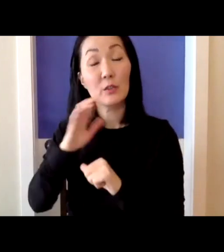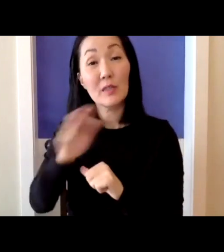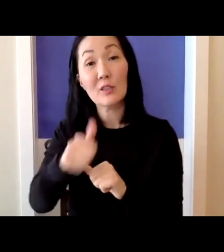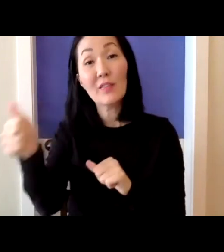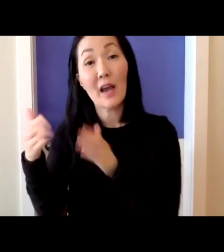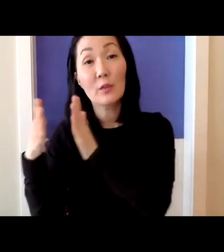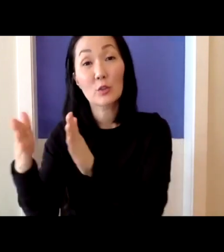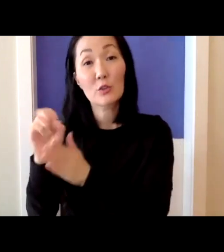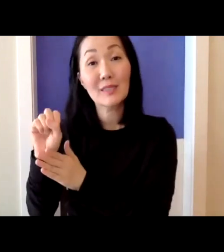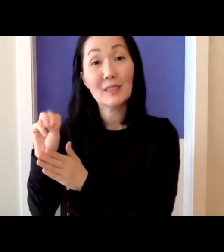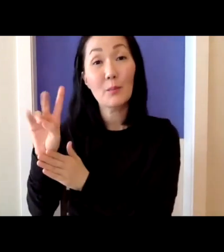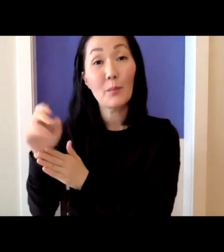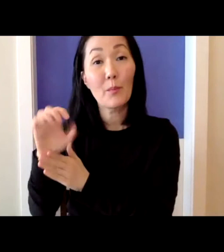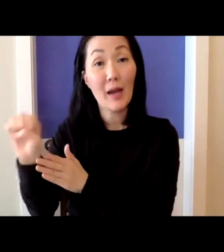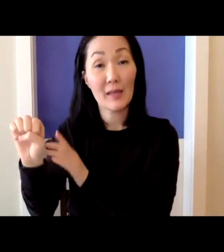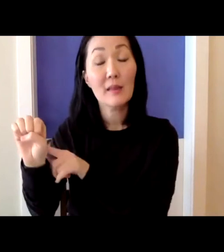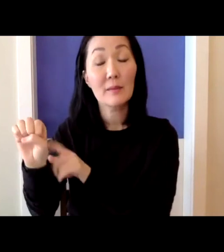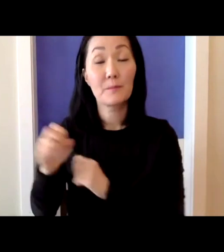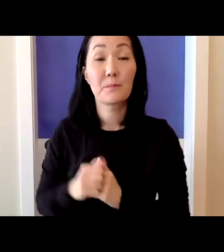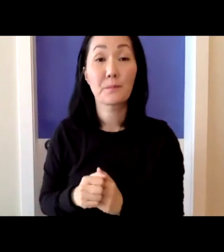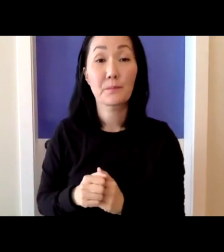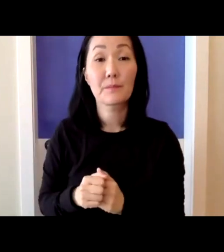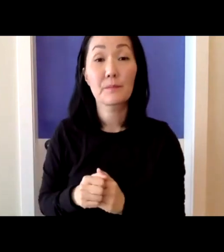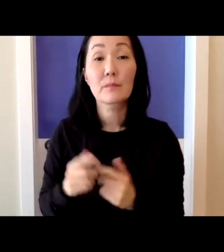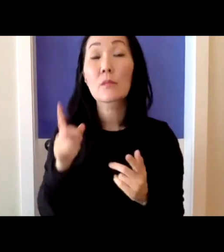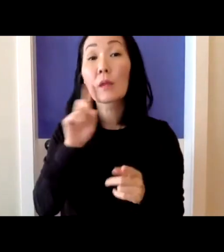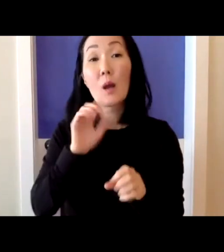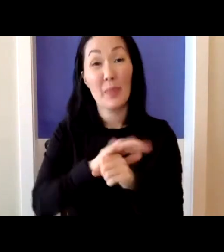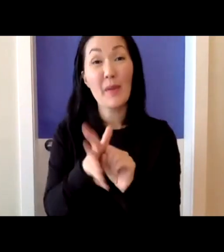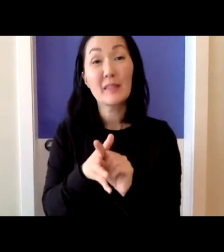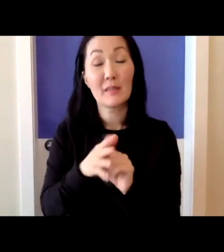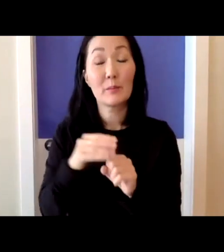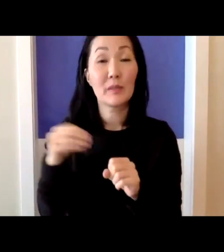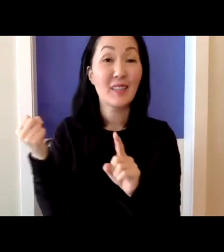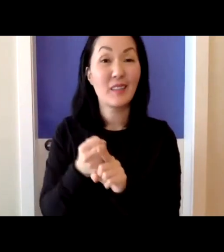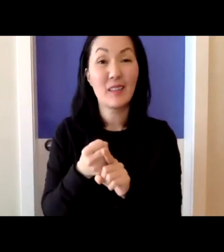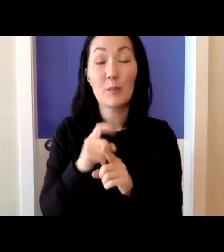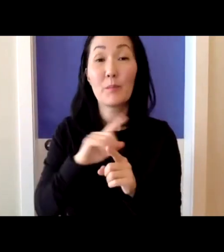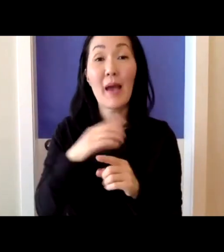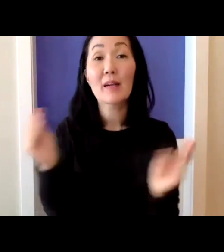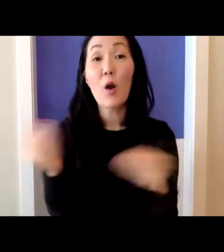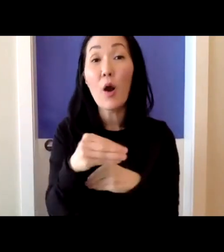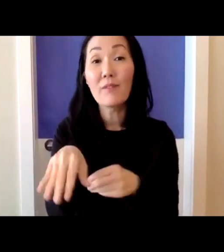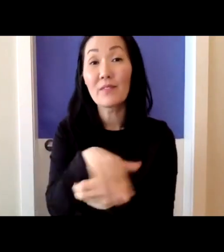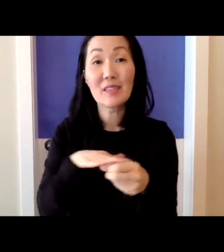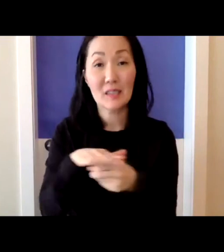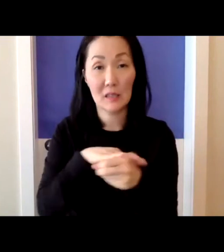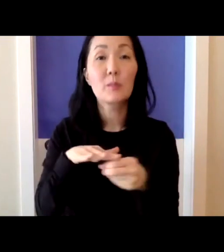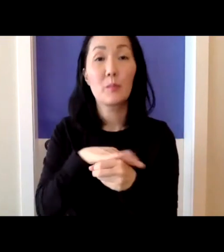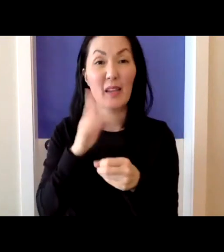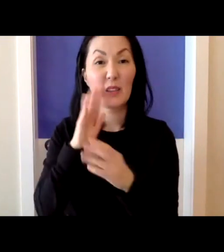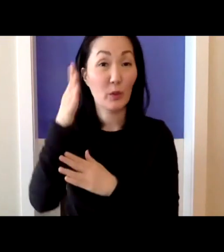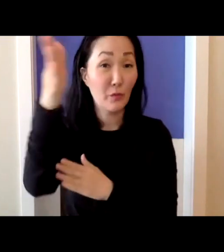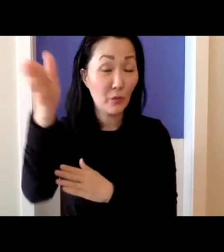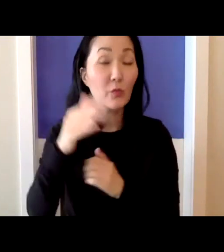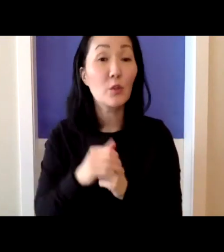Although the pandemic has changed the way that office space will be used in the future, office space will still be necessary post-COVID. There